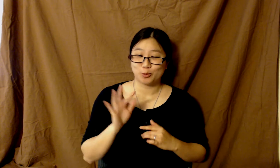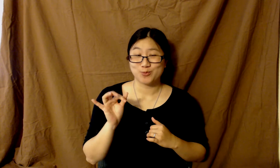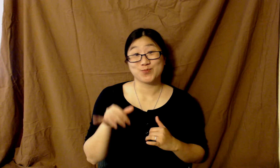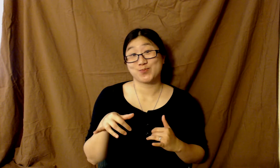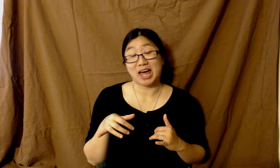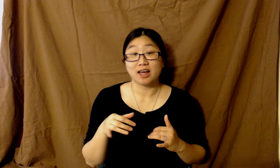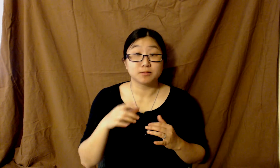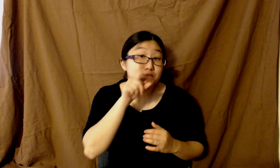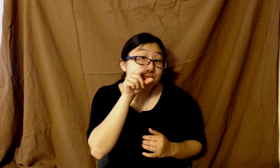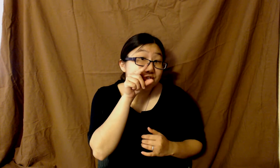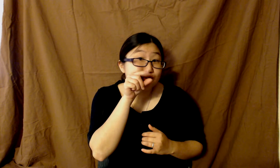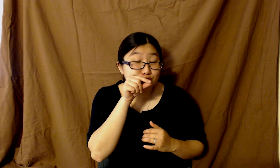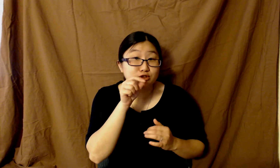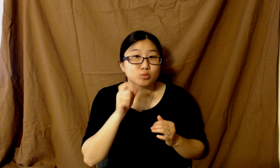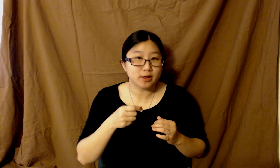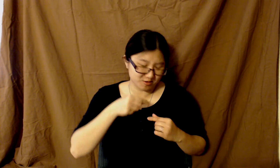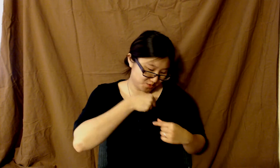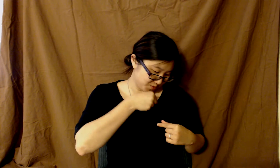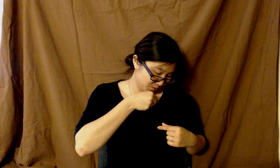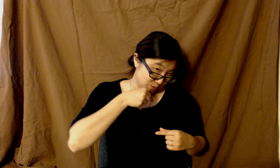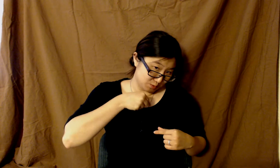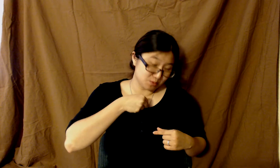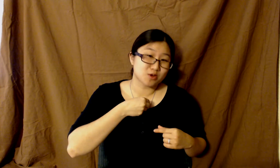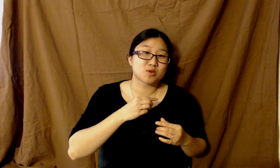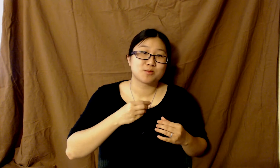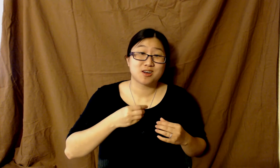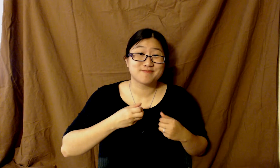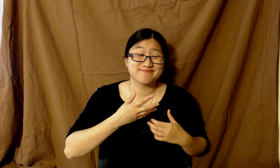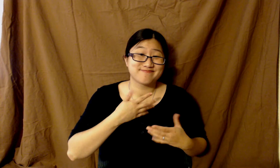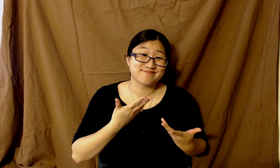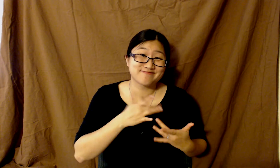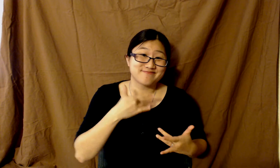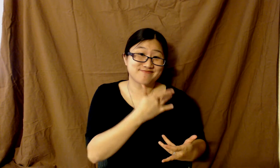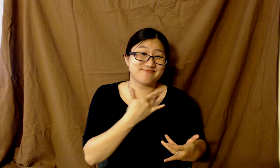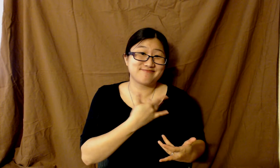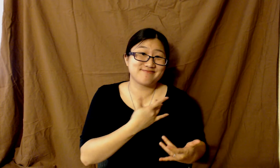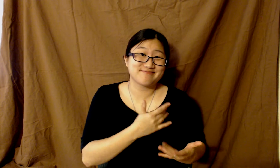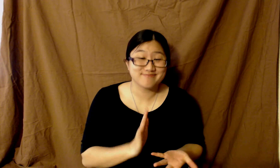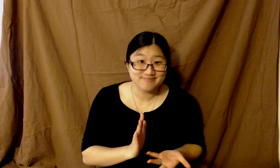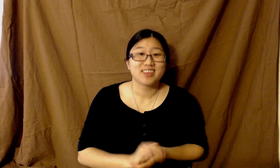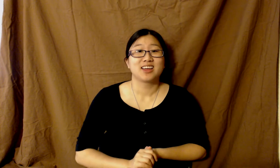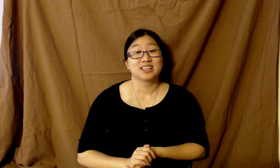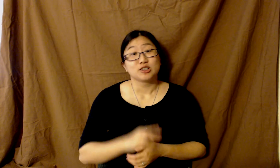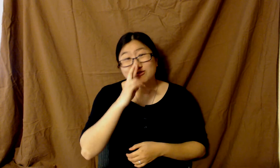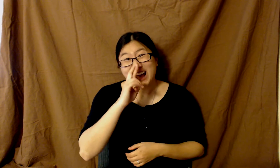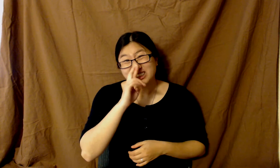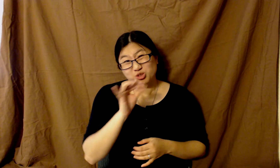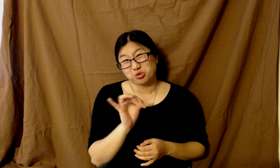affects 20 million Americans right now. Lab rats pluck themselves too. In them, it's called barbering. Canine